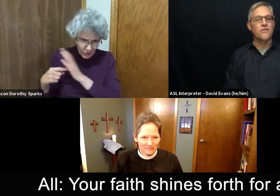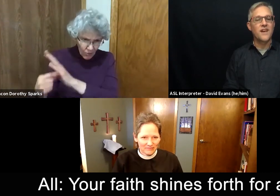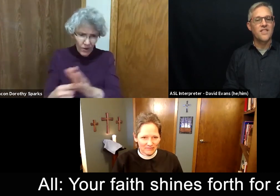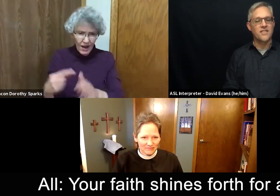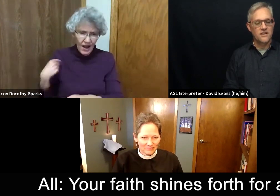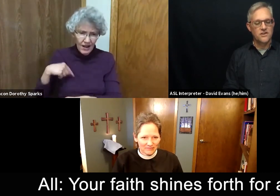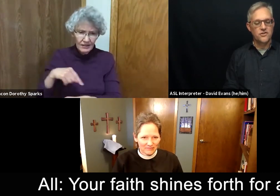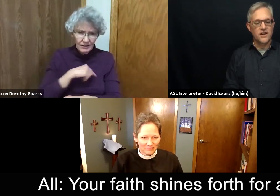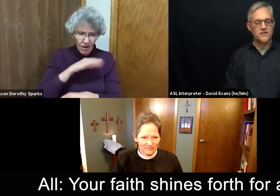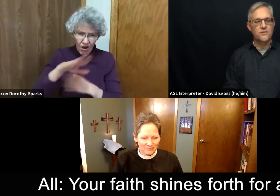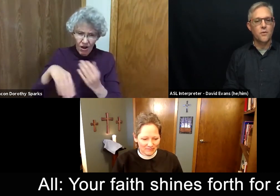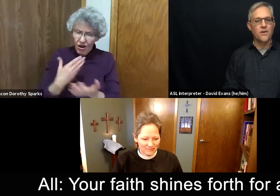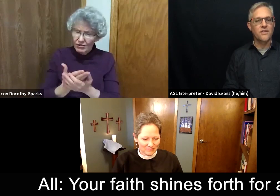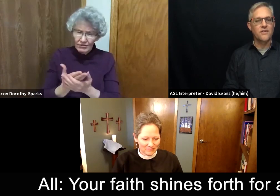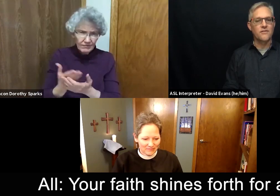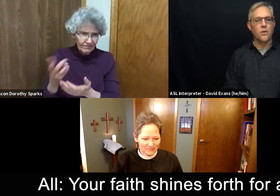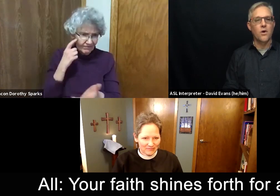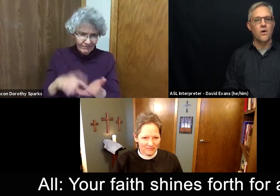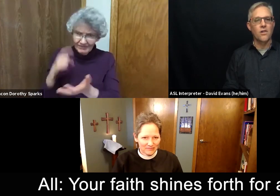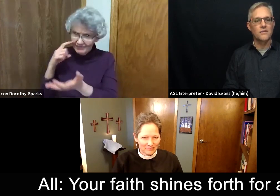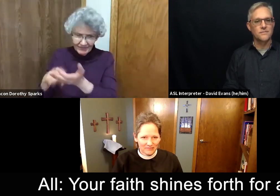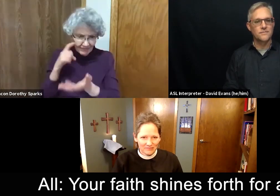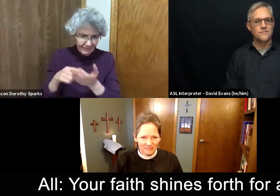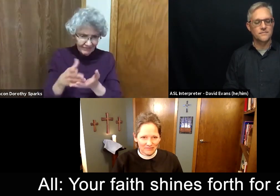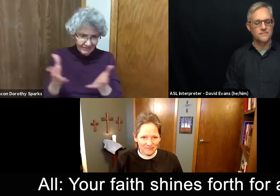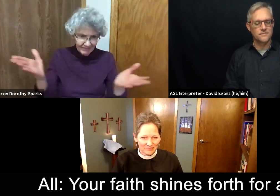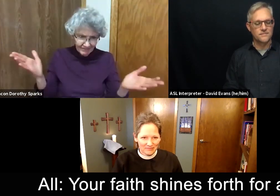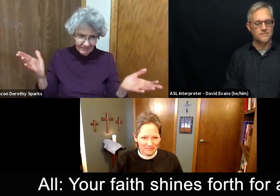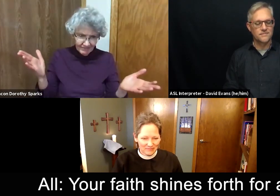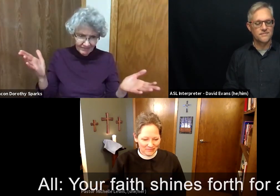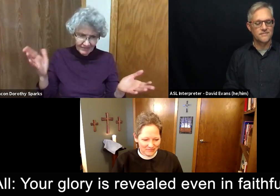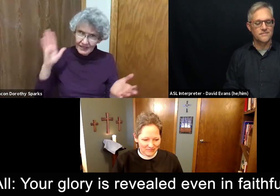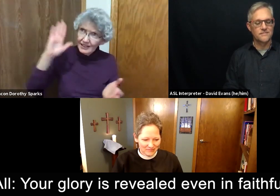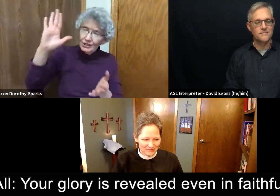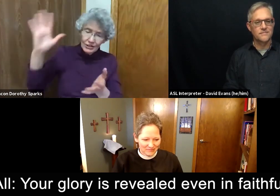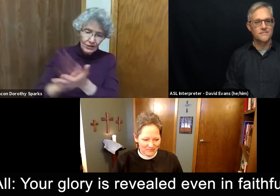Your faith shines forth for all.